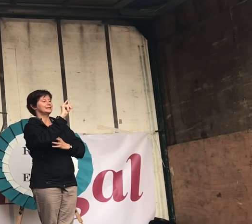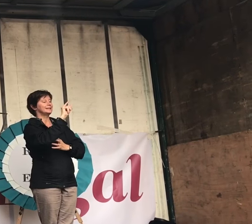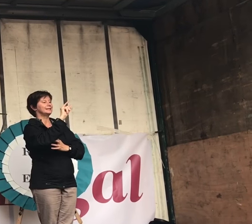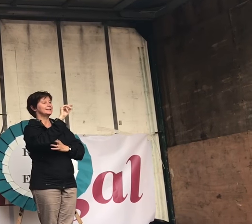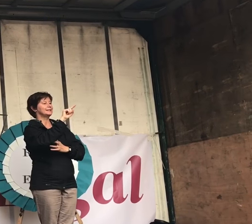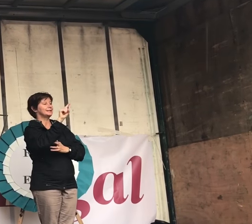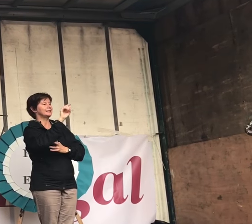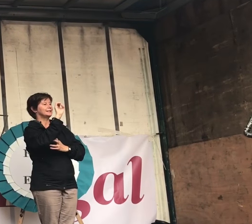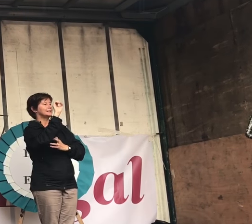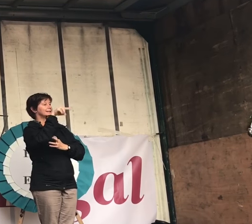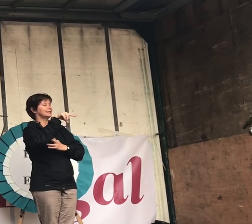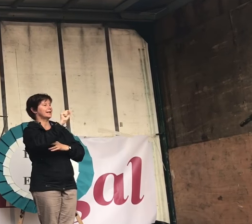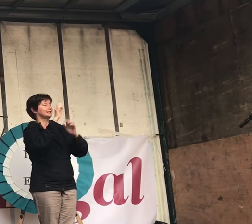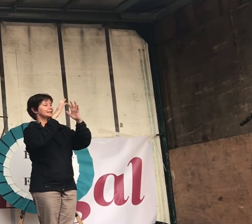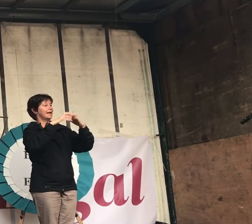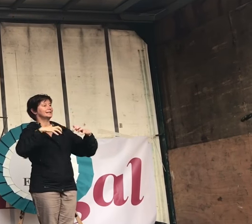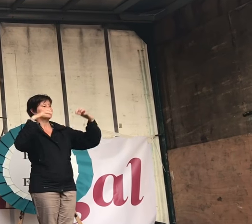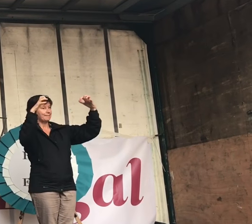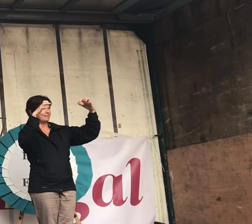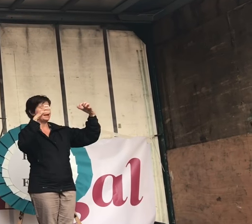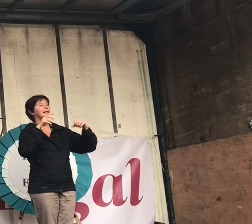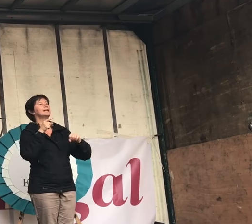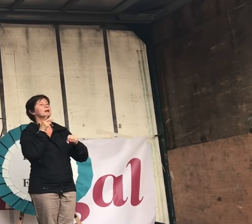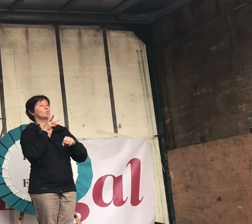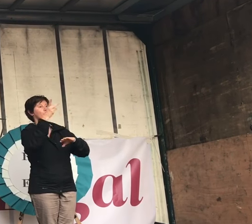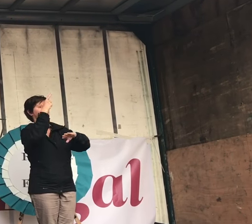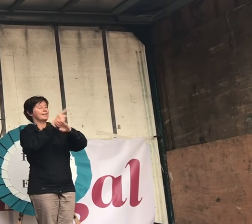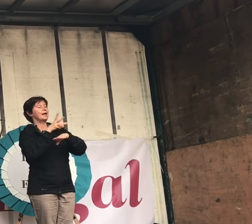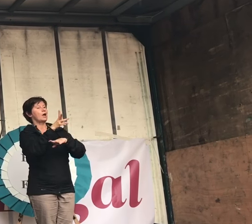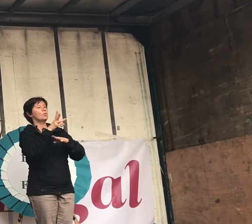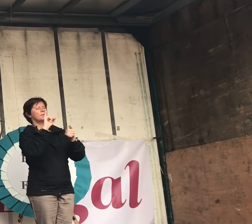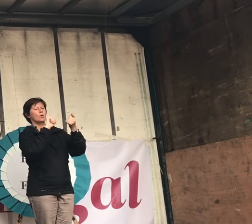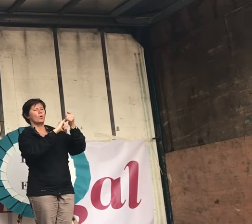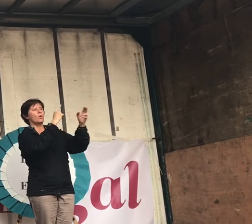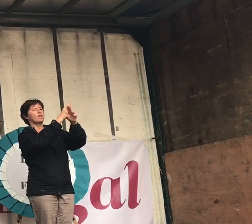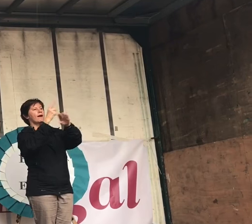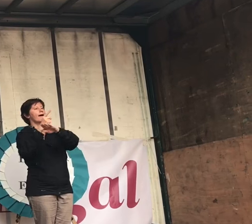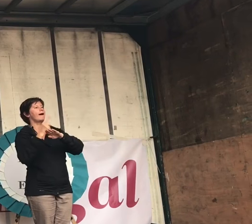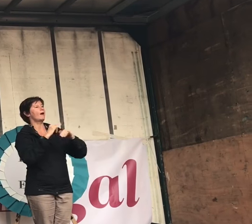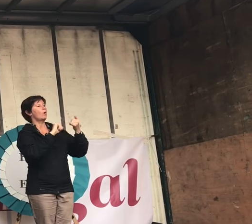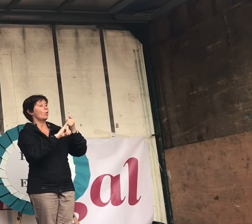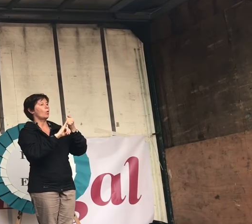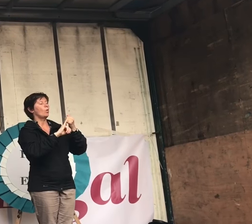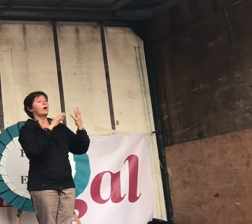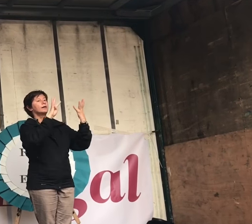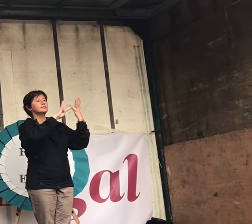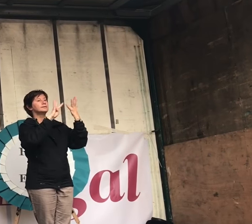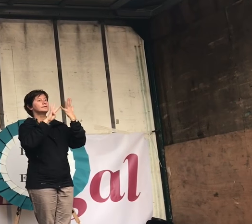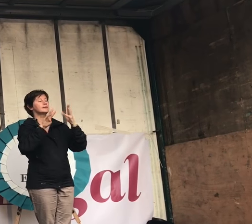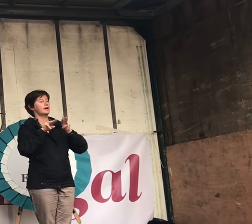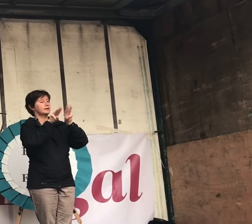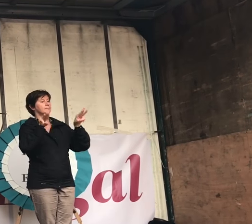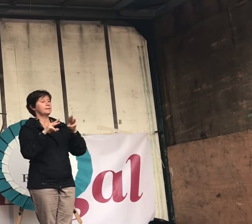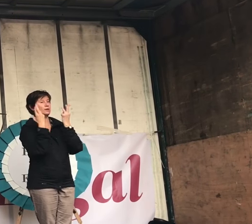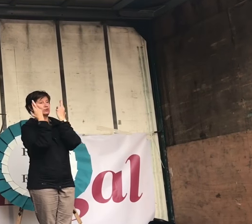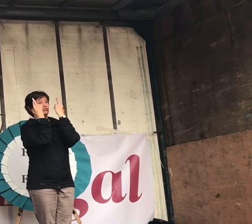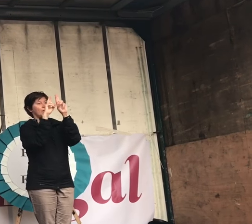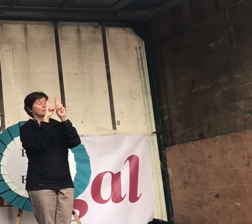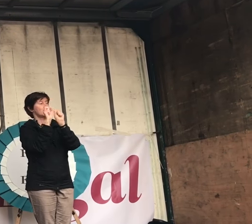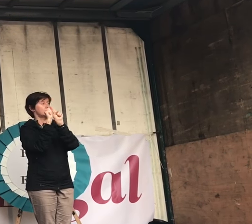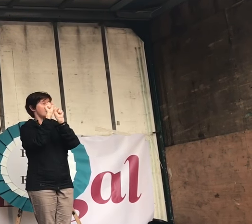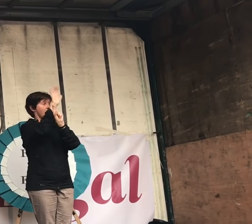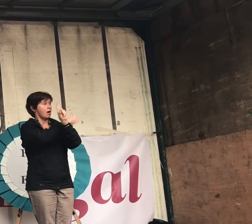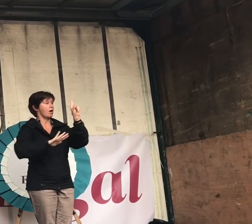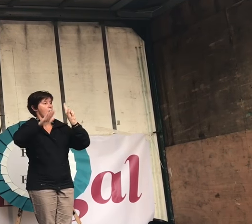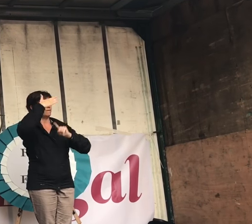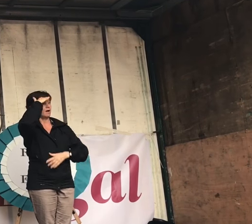8th Amendment. The Assembly will be made up of a broad range of demographics, 99 people to represent the whole of the